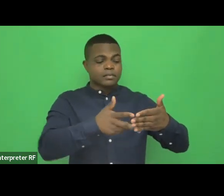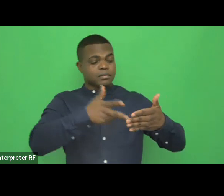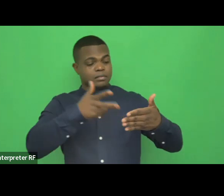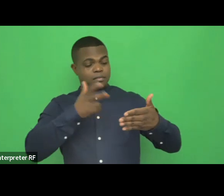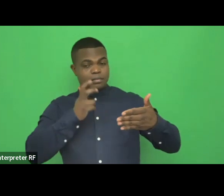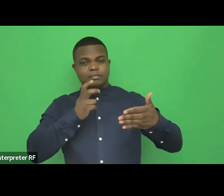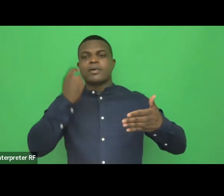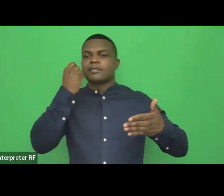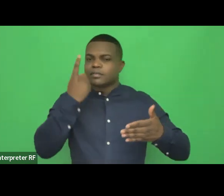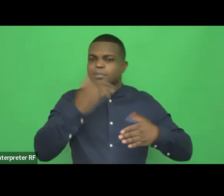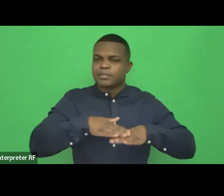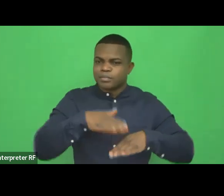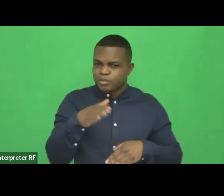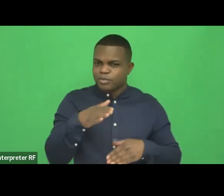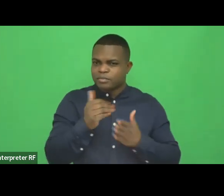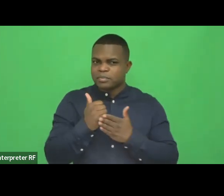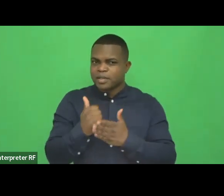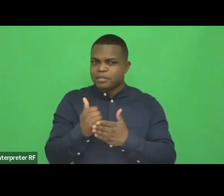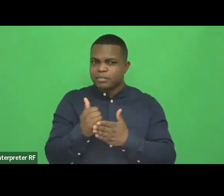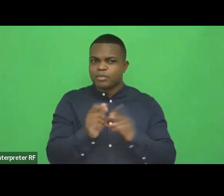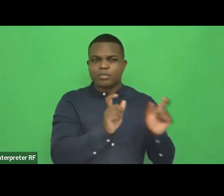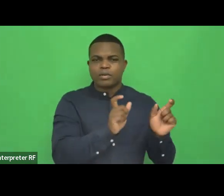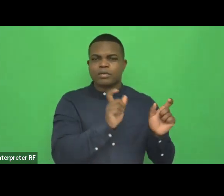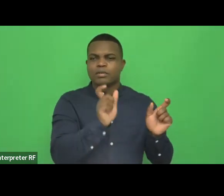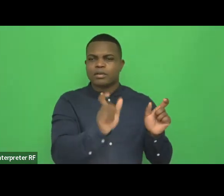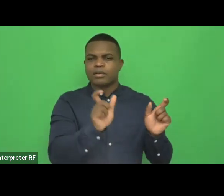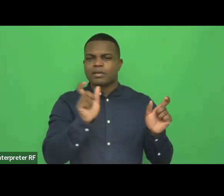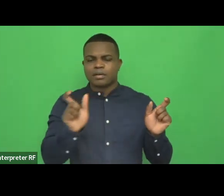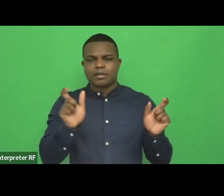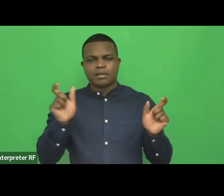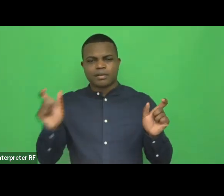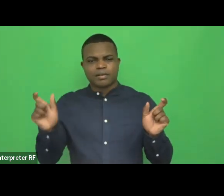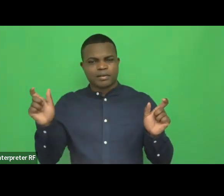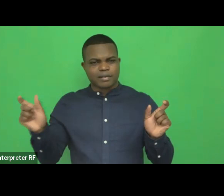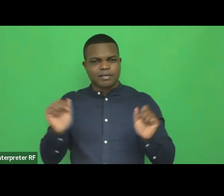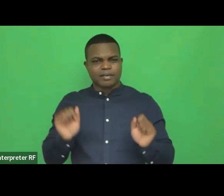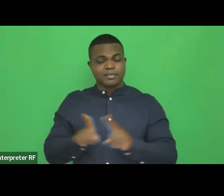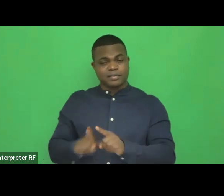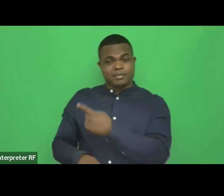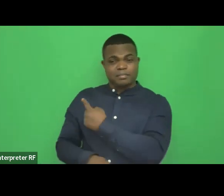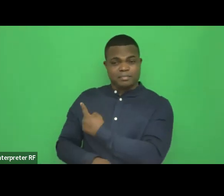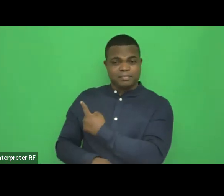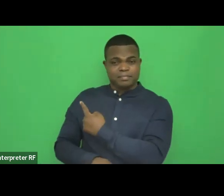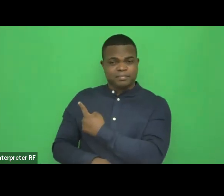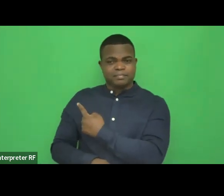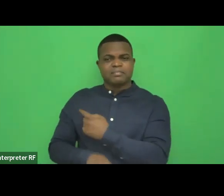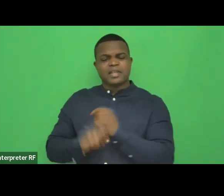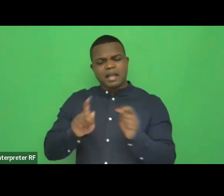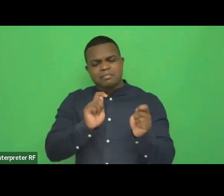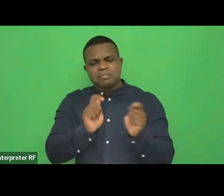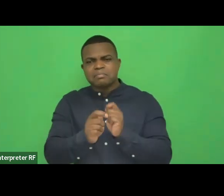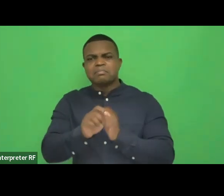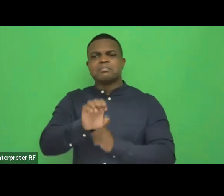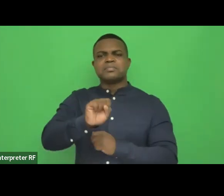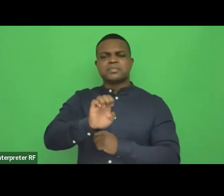offer specific fonts designed for people with dyslexia or low vision. As well as customizing the size